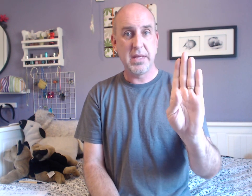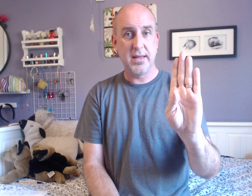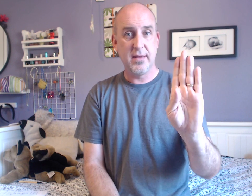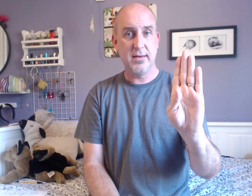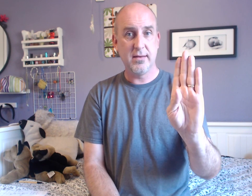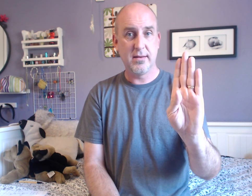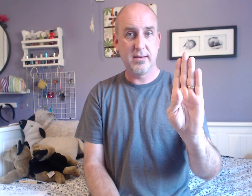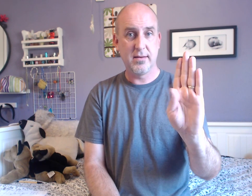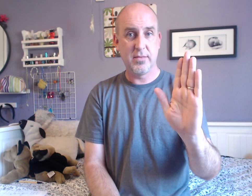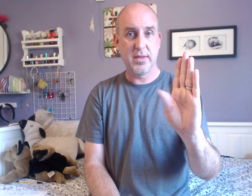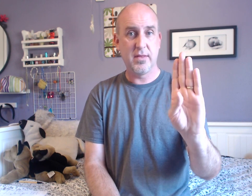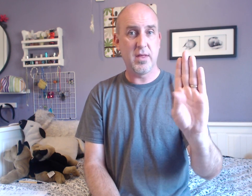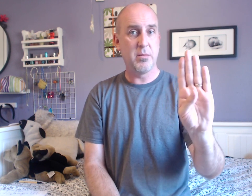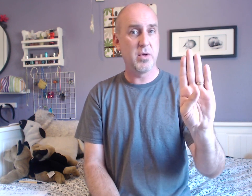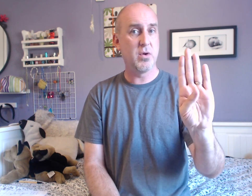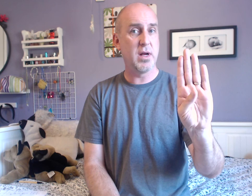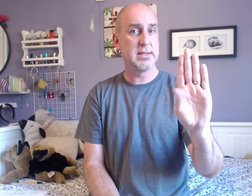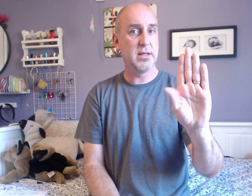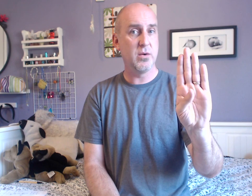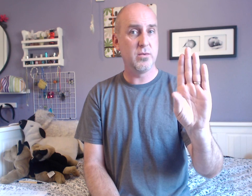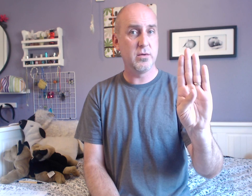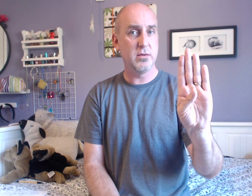B, the thumb crossing over,